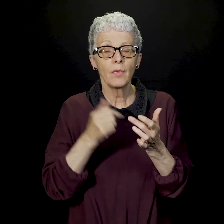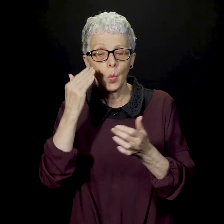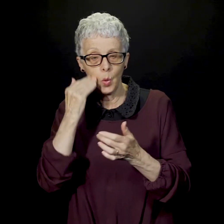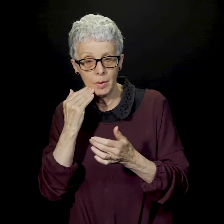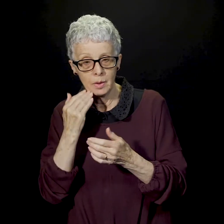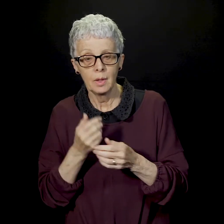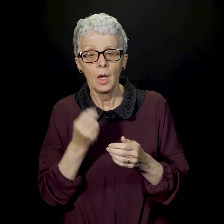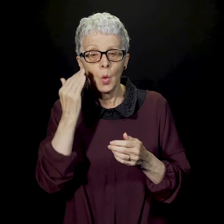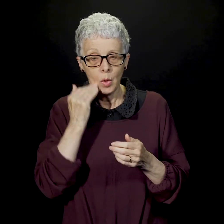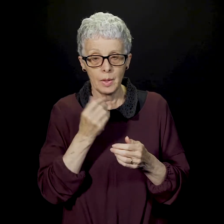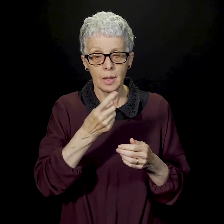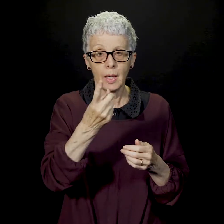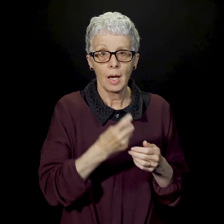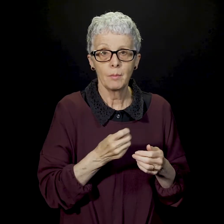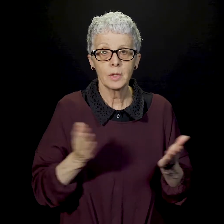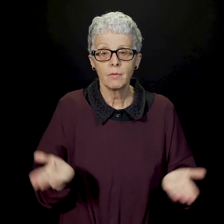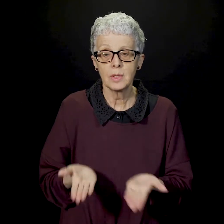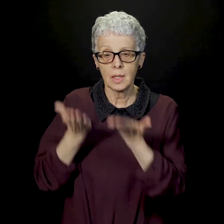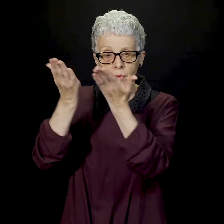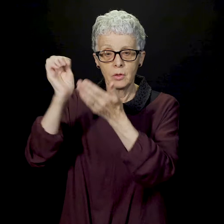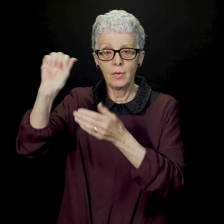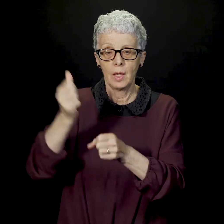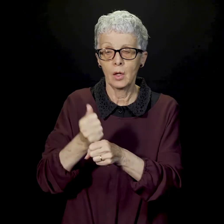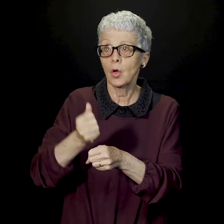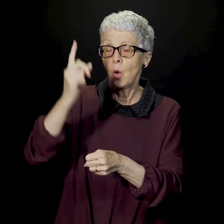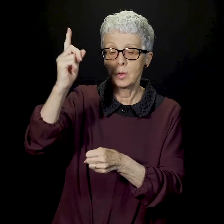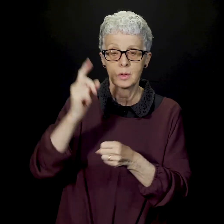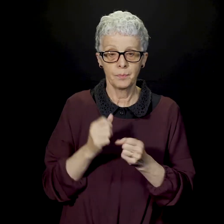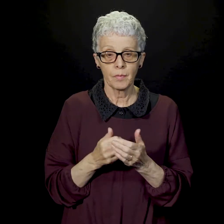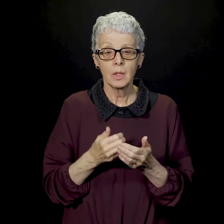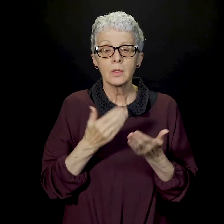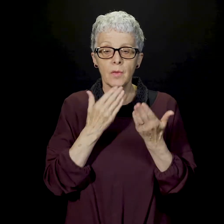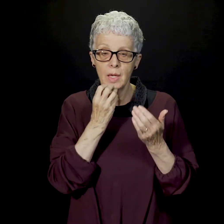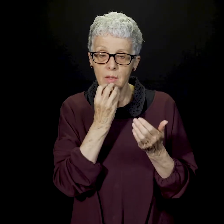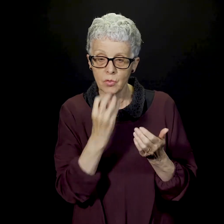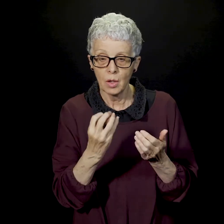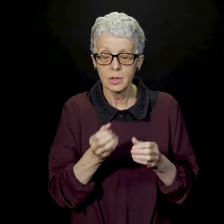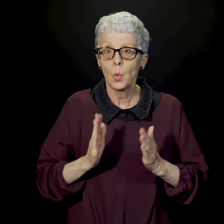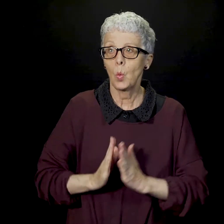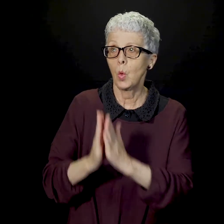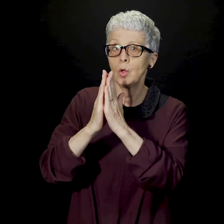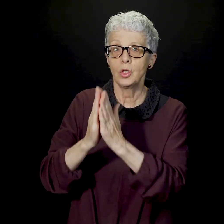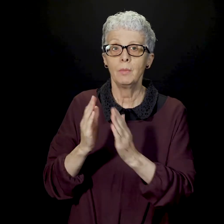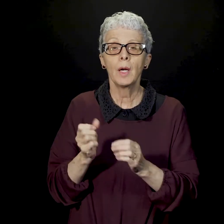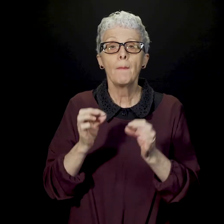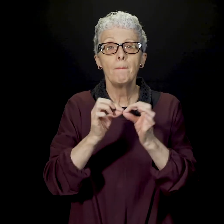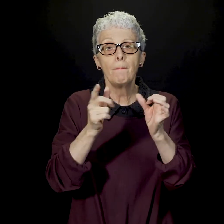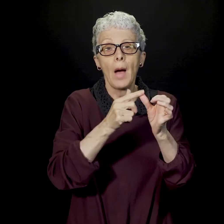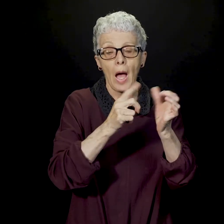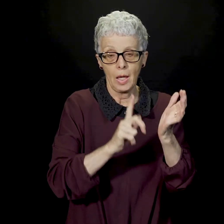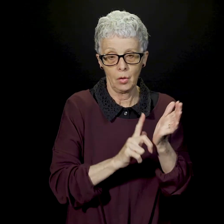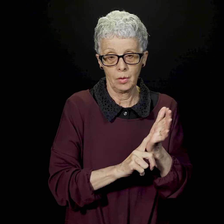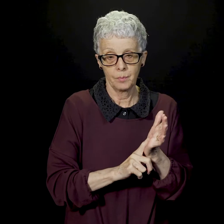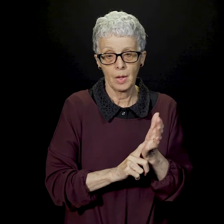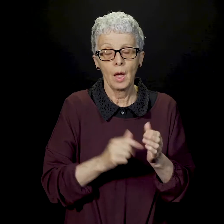them to attend sacrifices to their gods. So the Israelites feasted with them and worshipped the gods of Moab. And in this way, Israel joined in the worship of